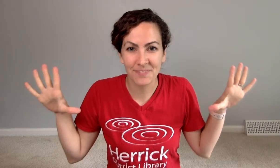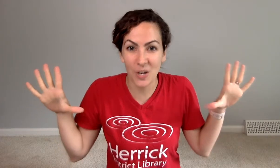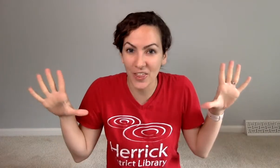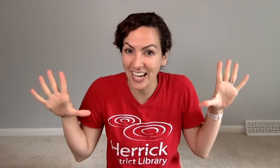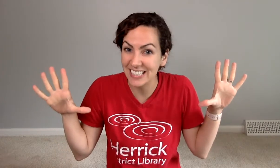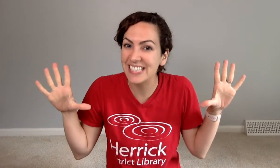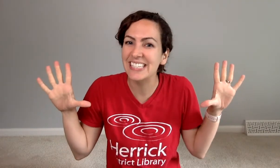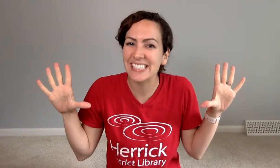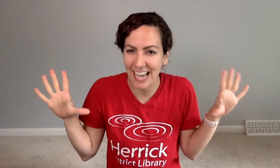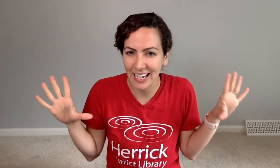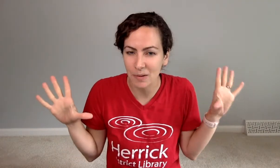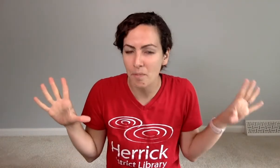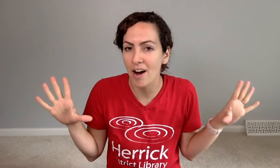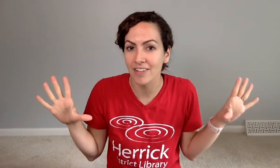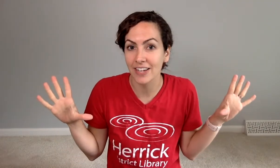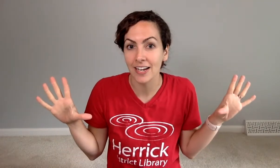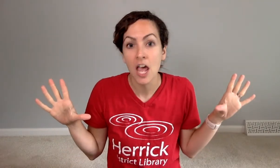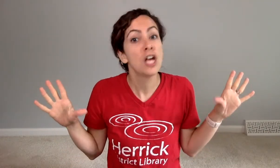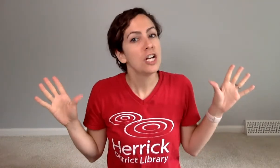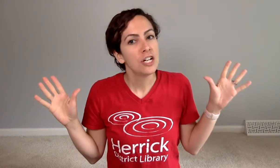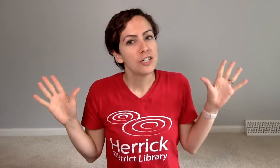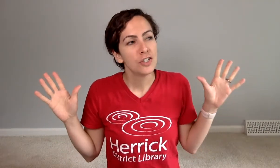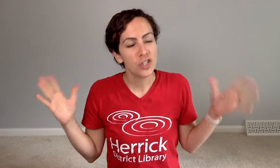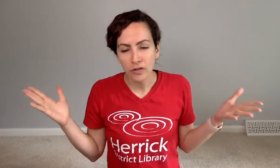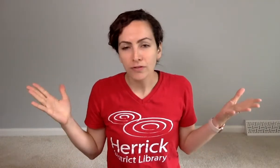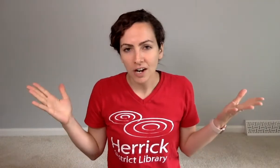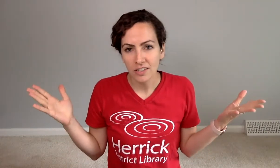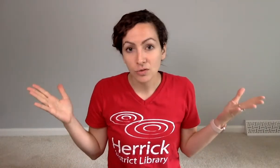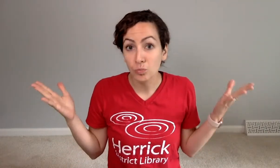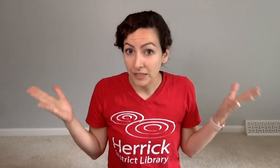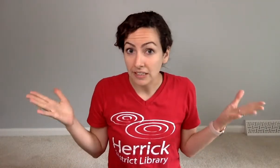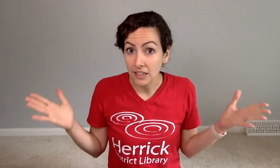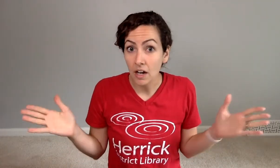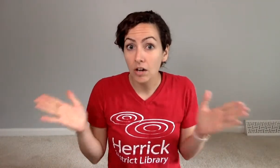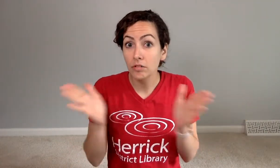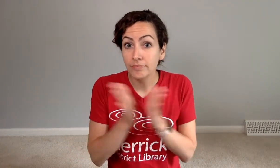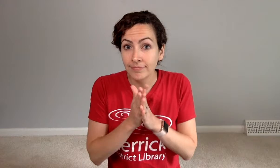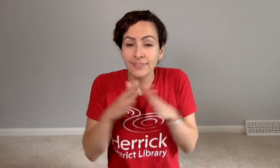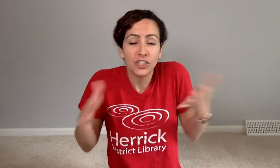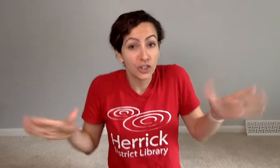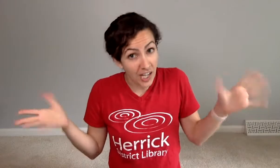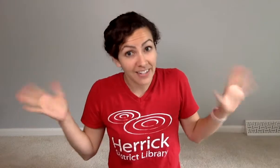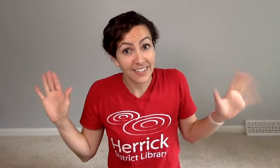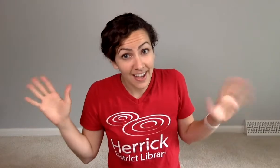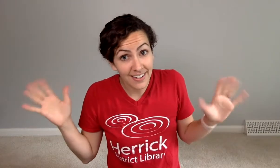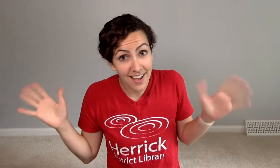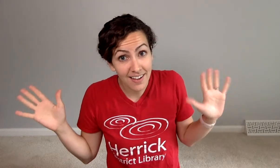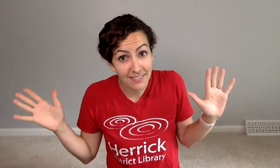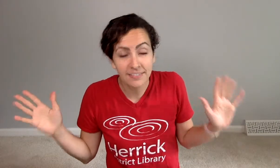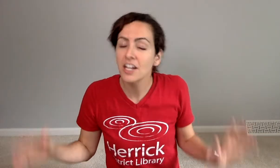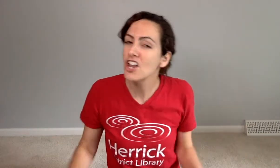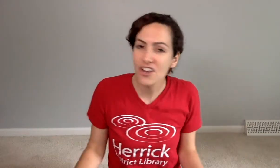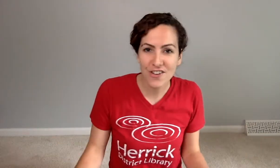So that's the second part of it. Do frogs really go sha-na-na-na-na?